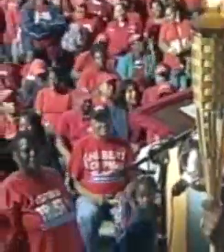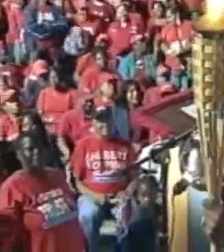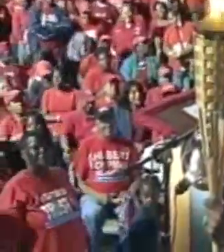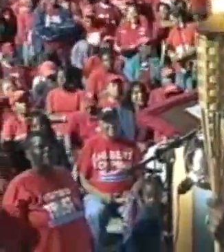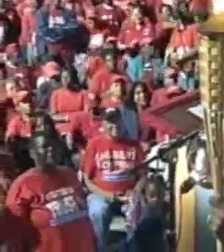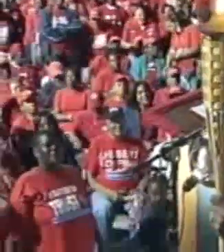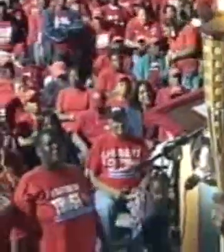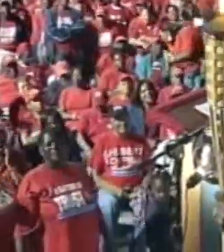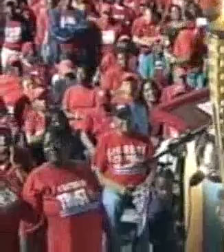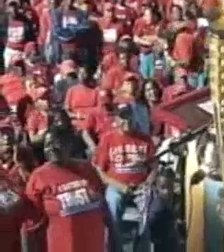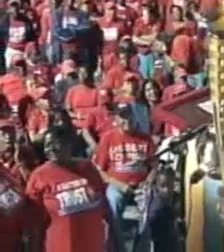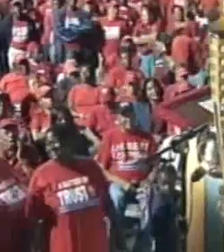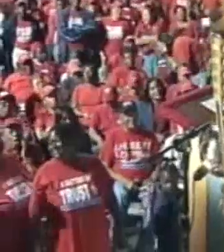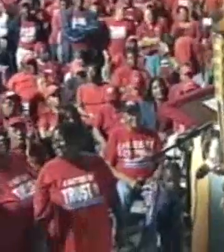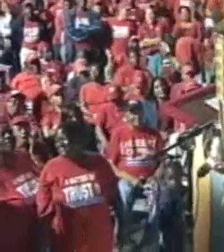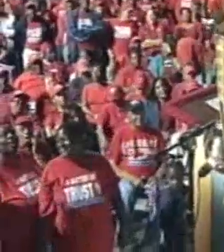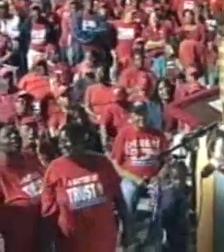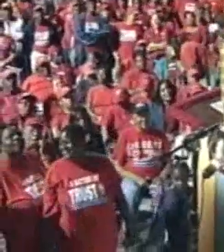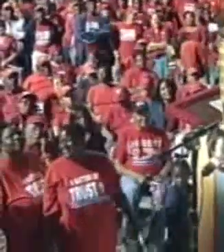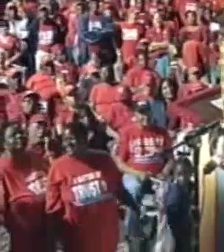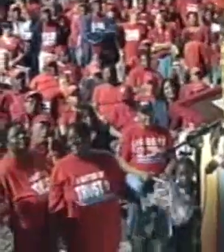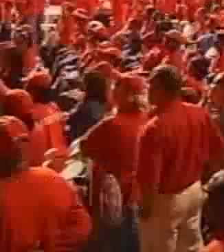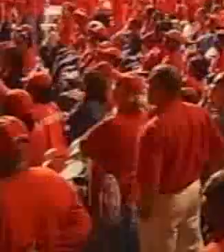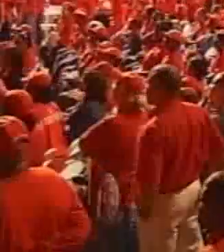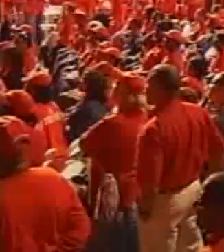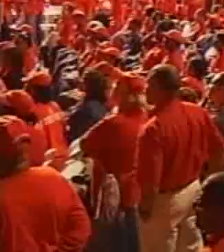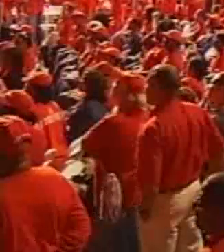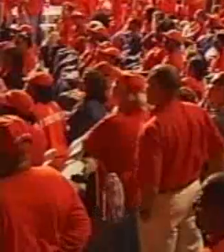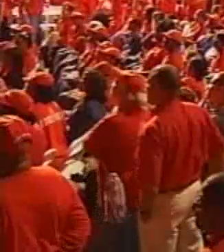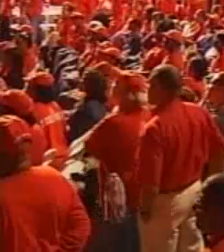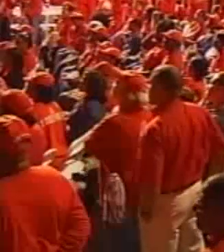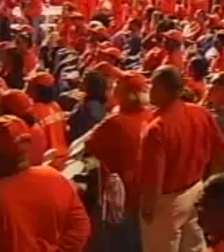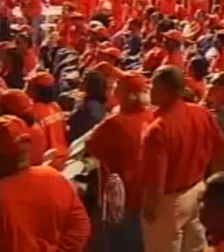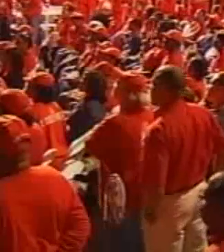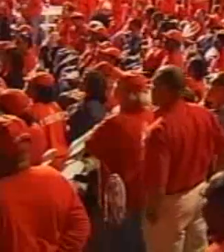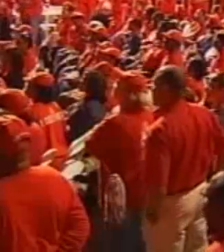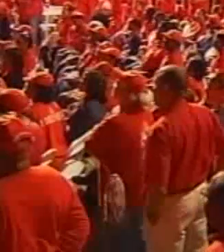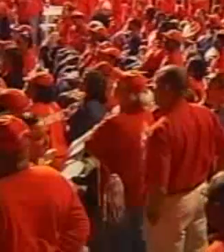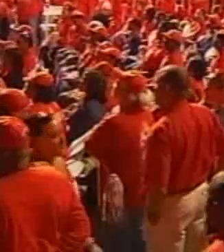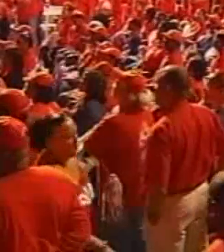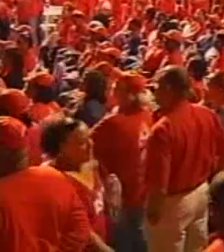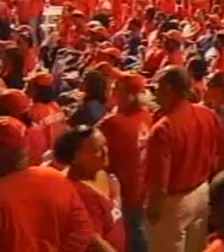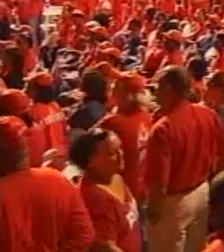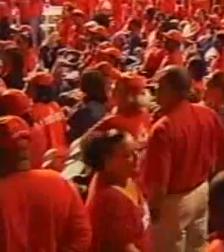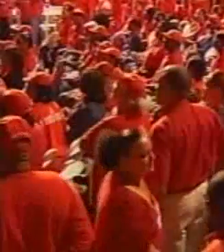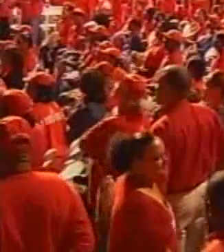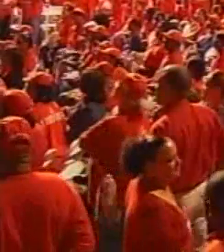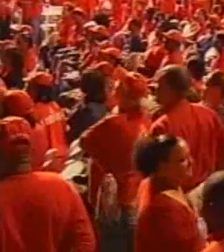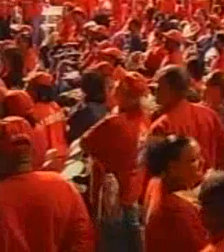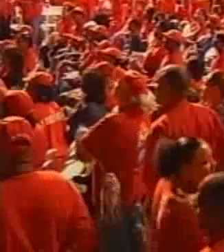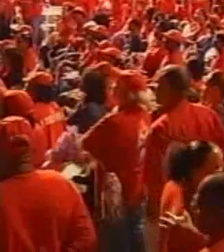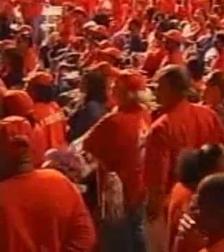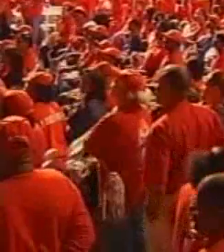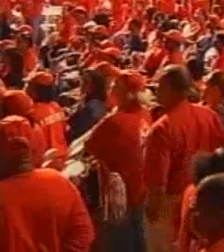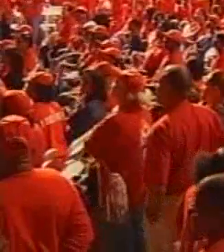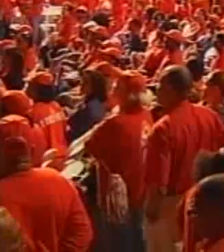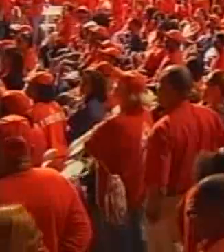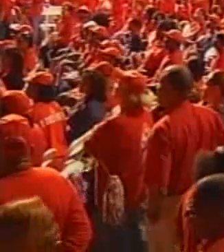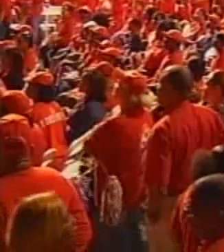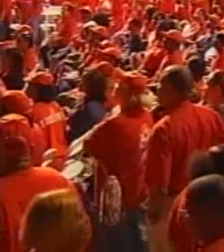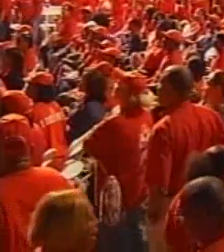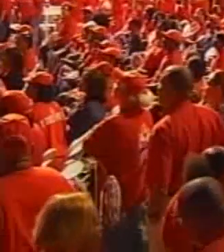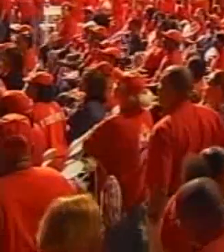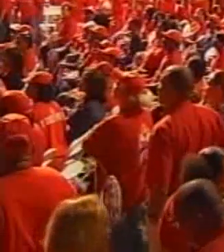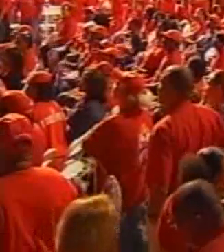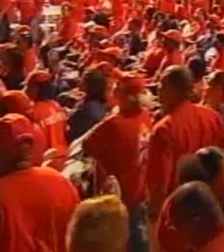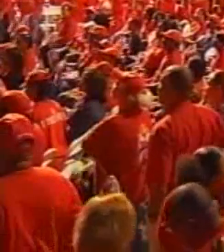Now, the one they did vote against is the one that was bringing water to the eastern part of New Providence. That one they said